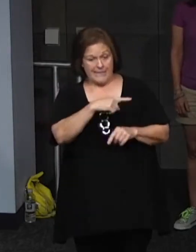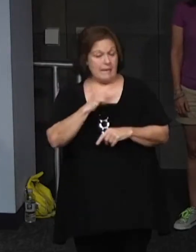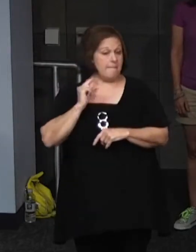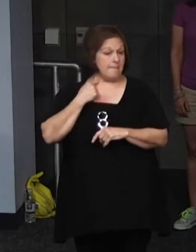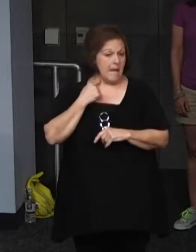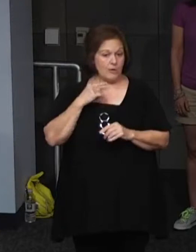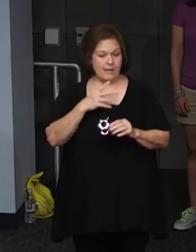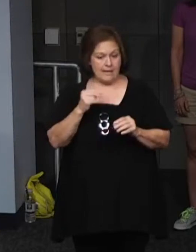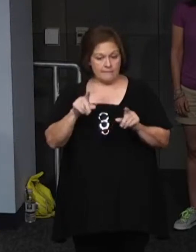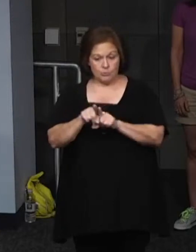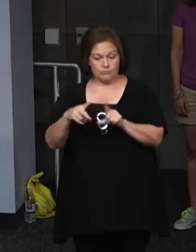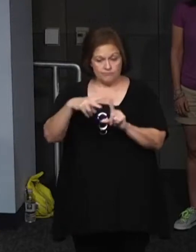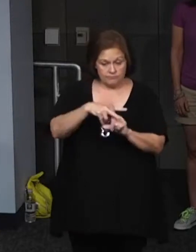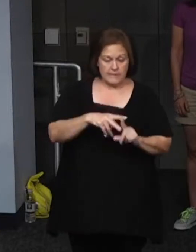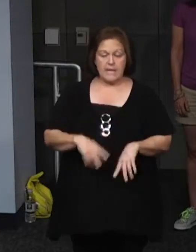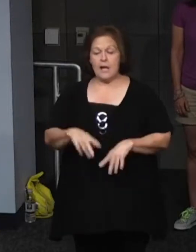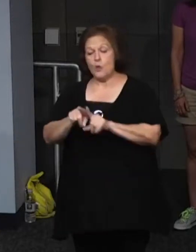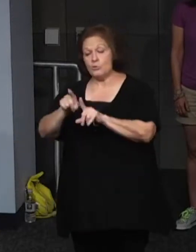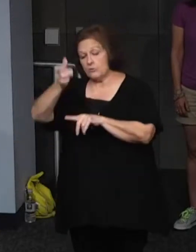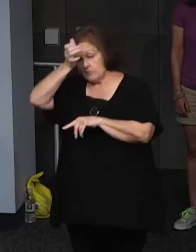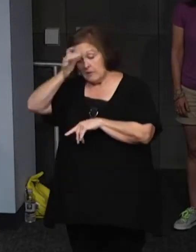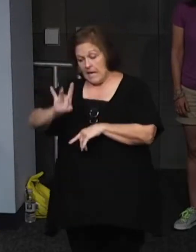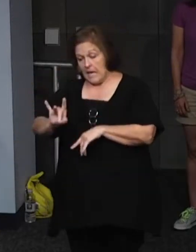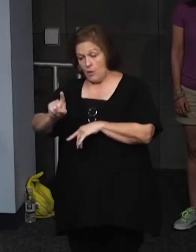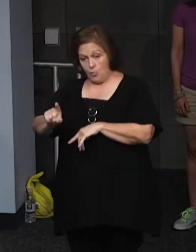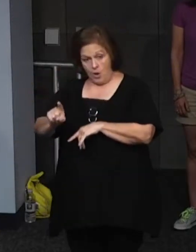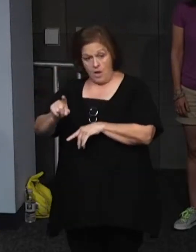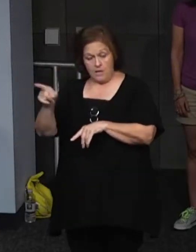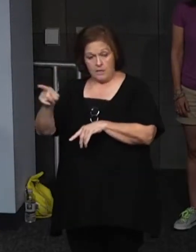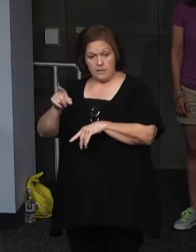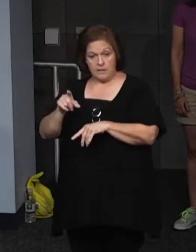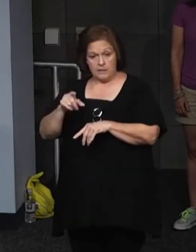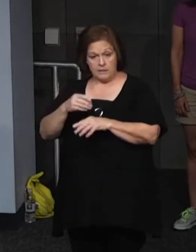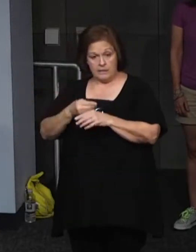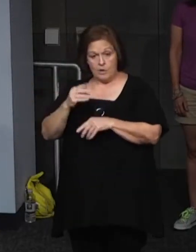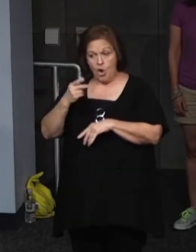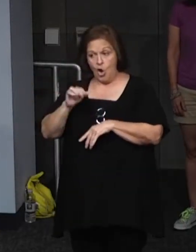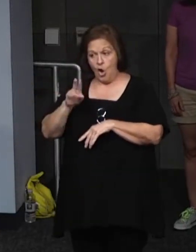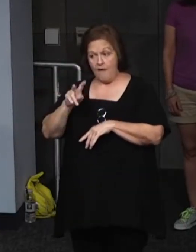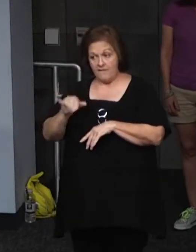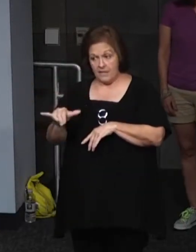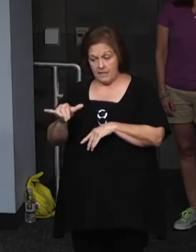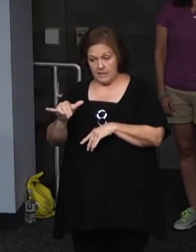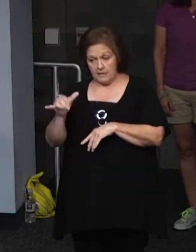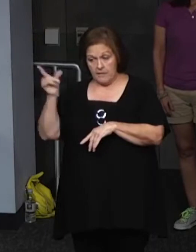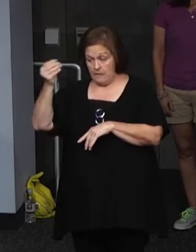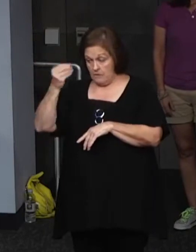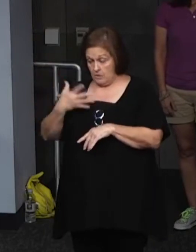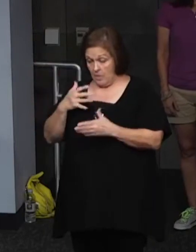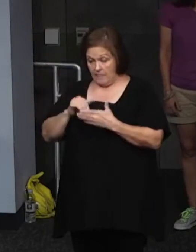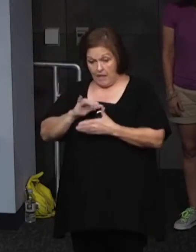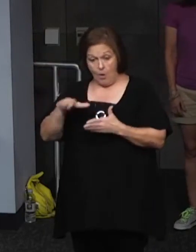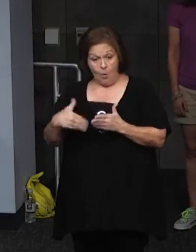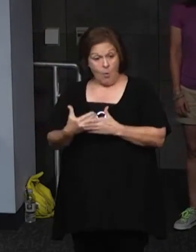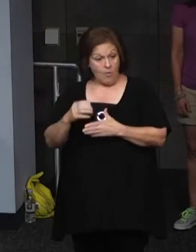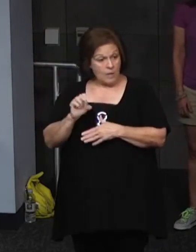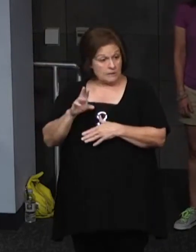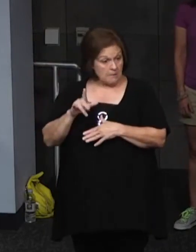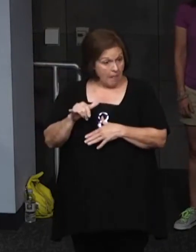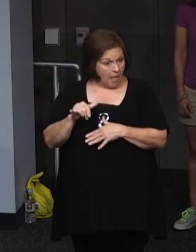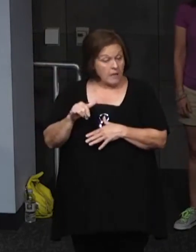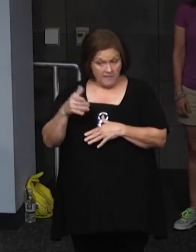and Fire Station 81 on MacArthur and Harvey. You can charge your phones, and I'm told that although supplies are low, we did get